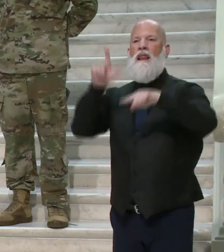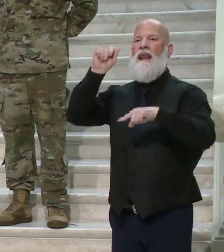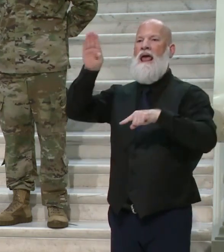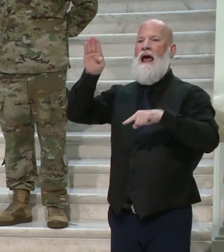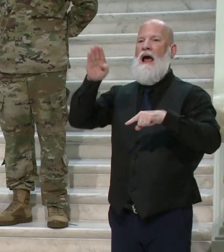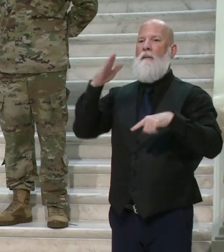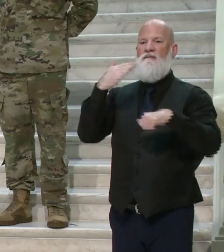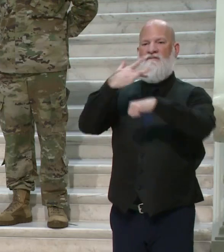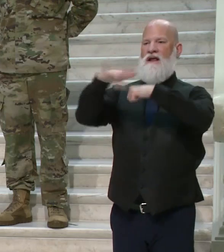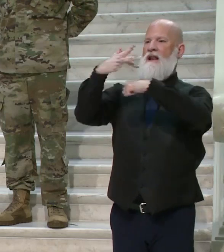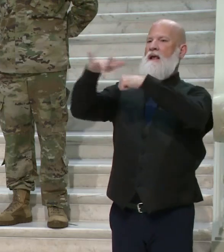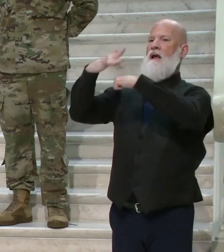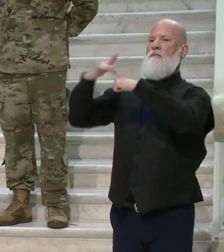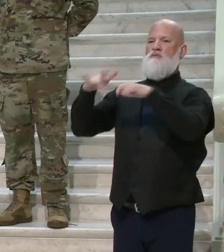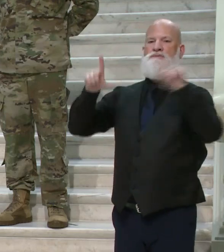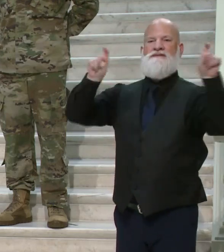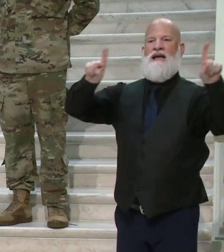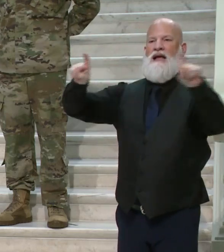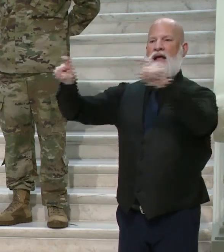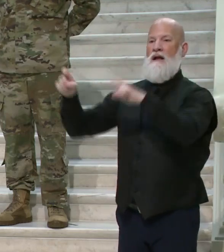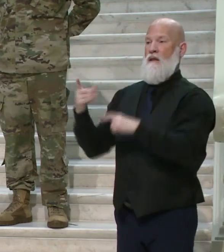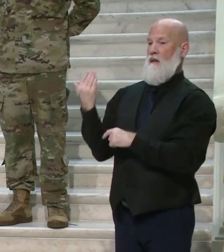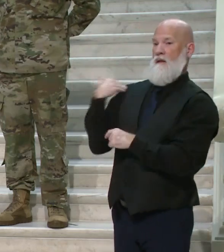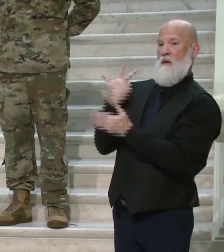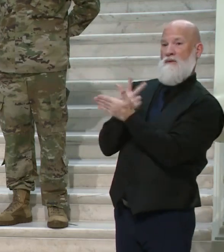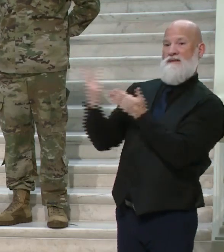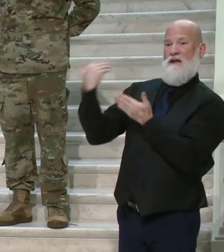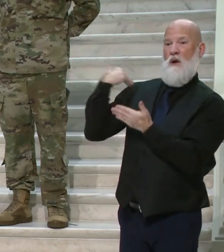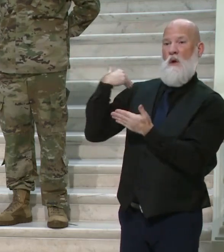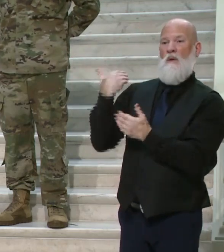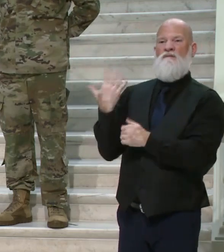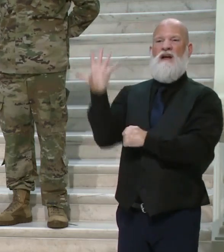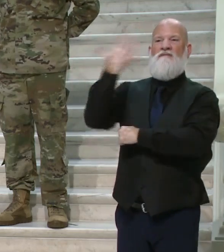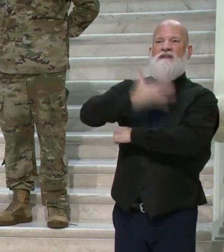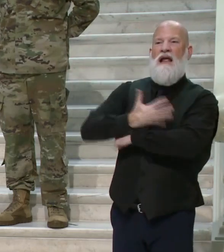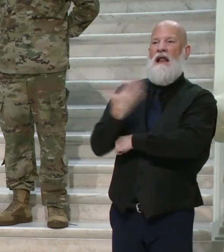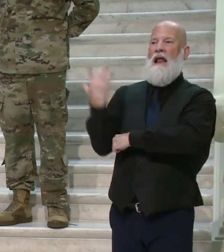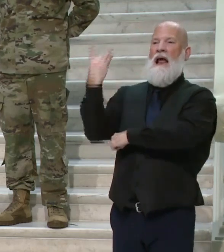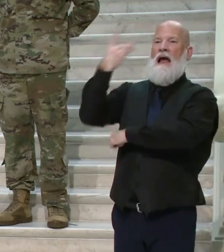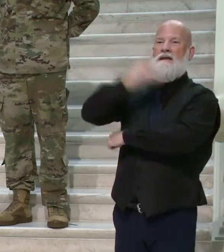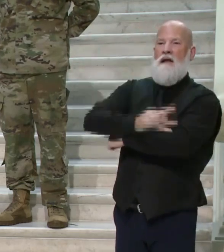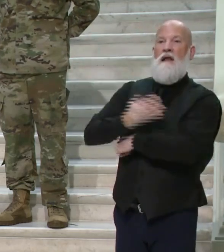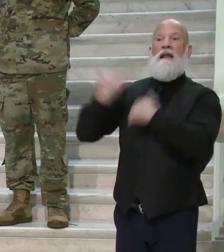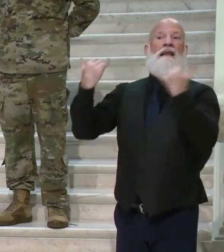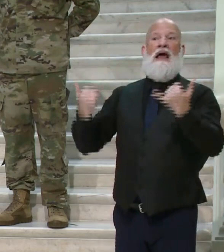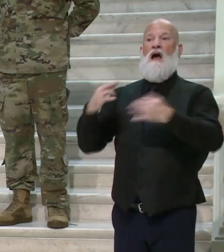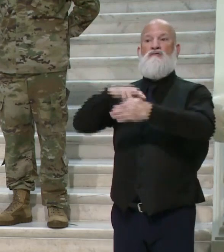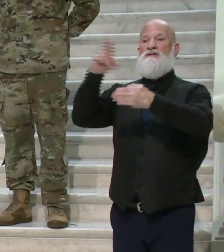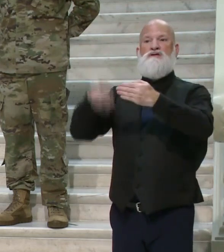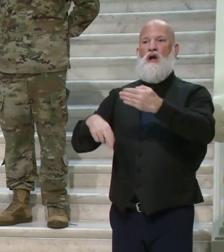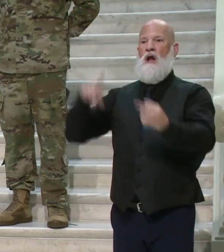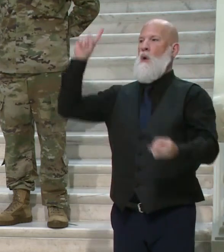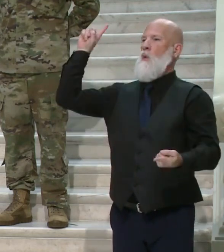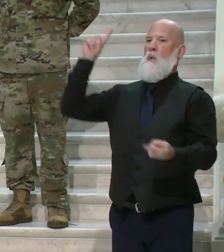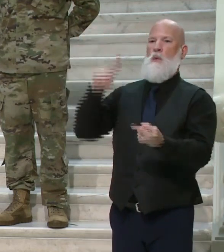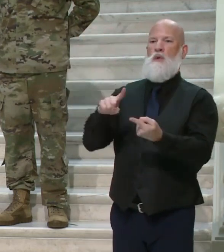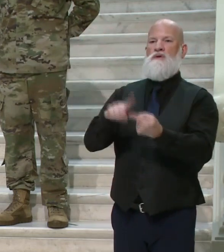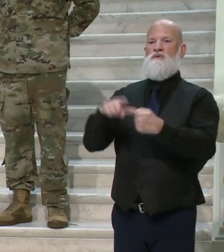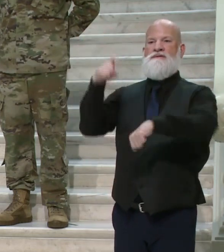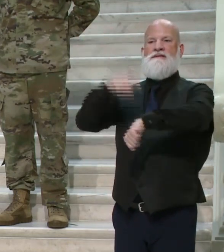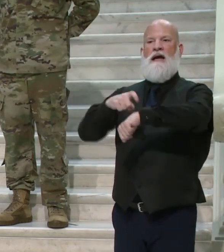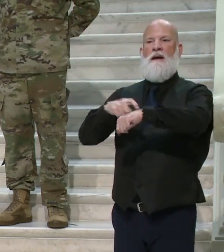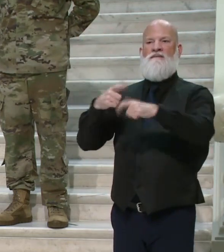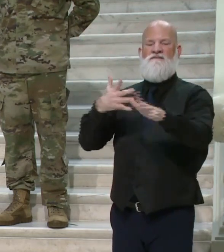ago, it was taking 5 to 8 days to get those tests back, and I think that is speeding up, and then they have a lot of availability